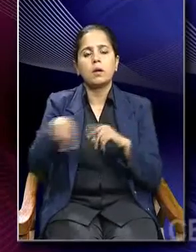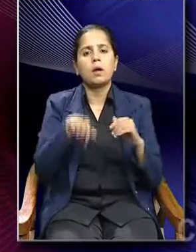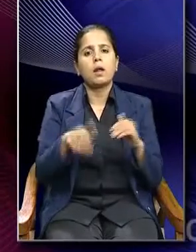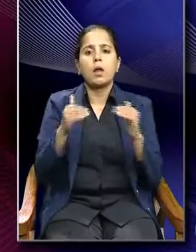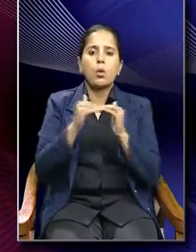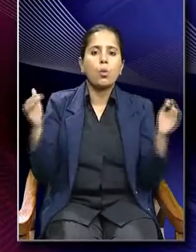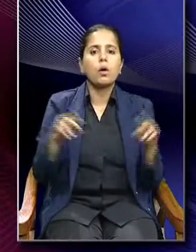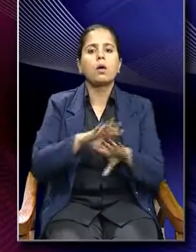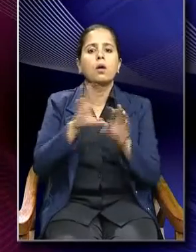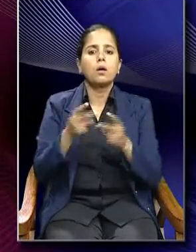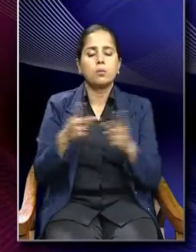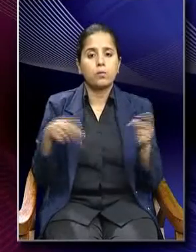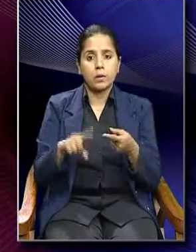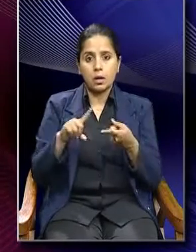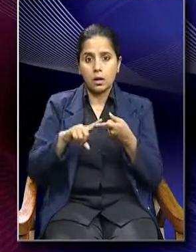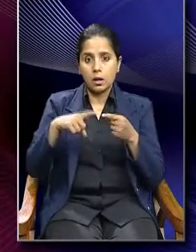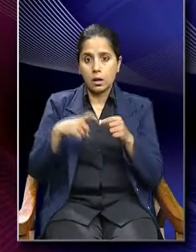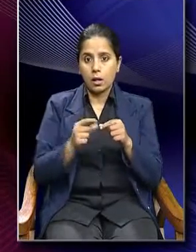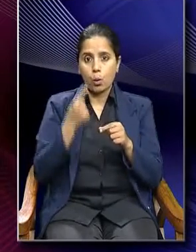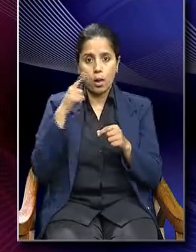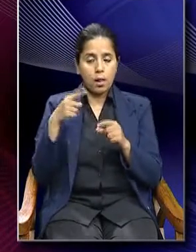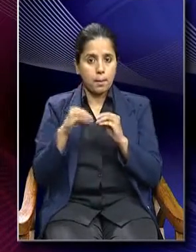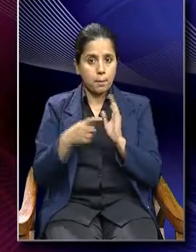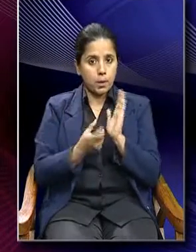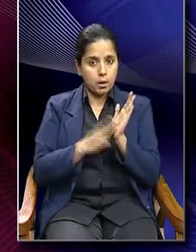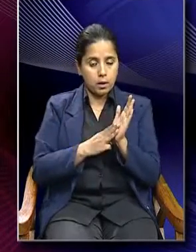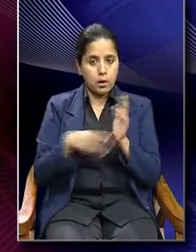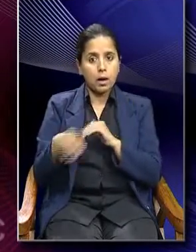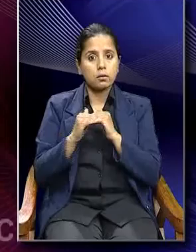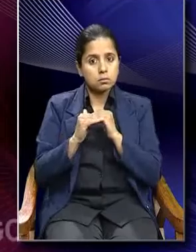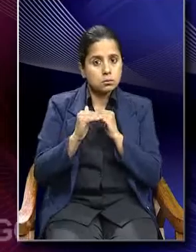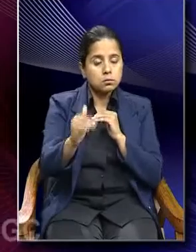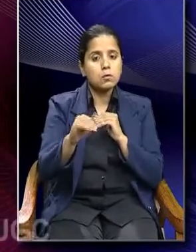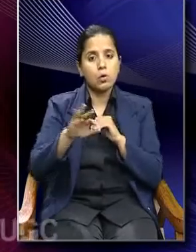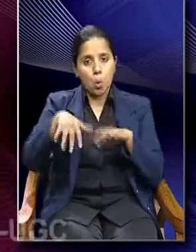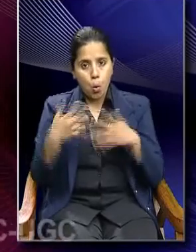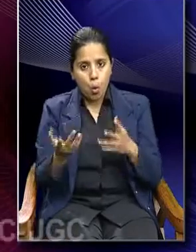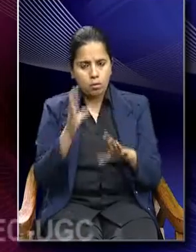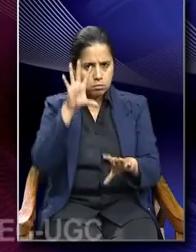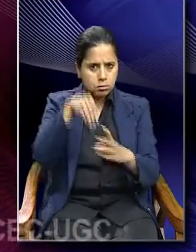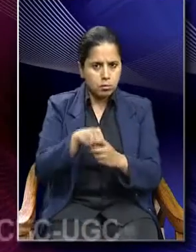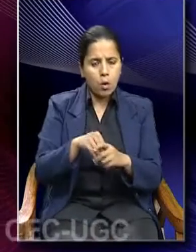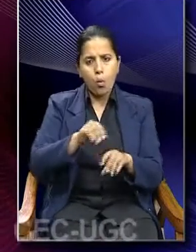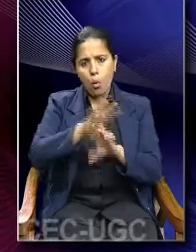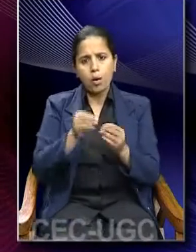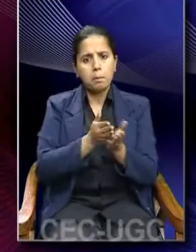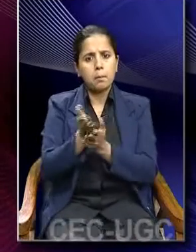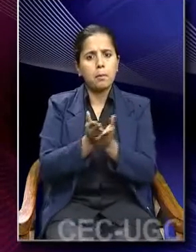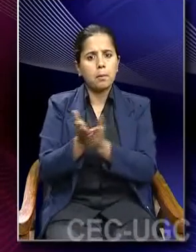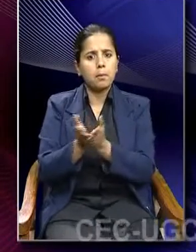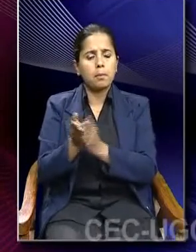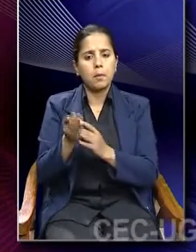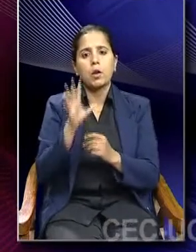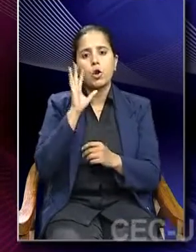whole. So equilibrium, stability, and contribution of each part is the essence